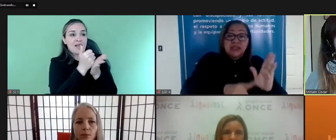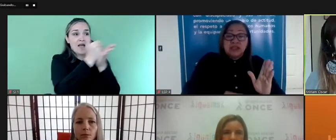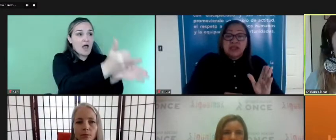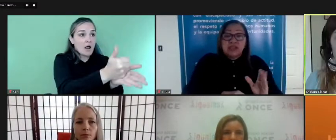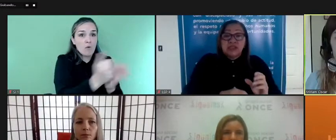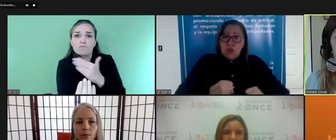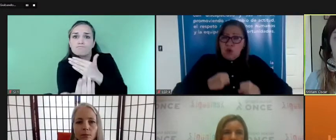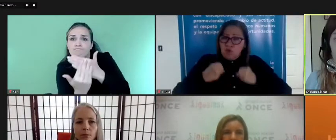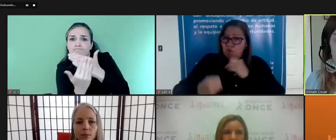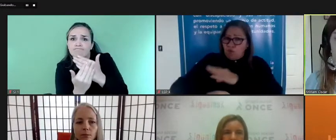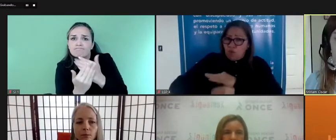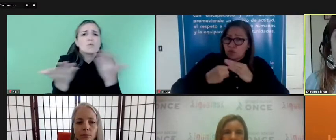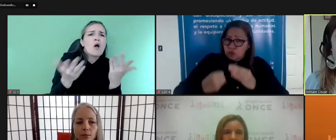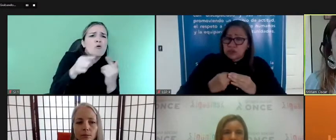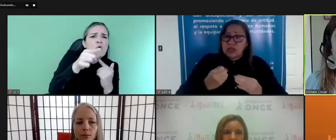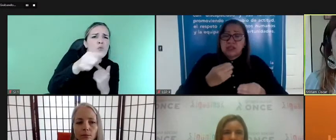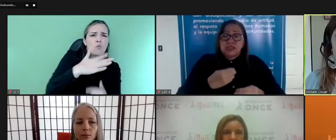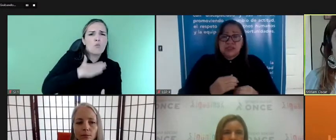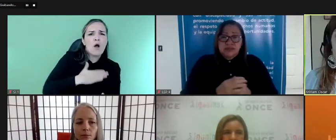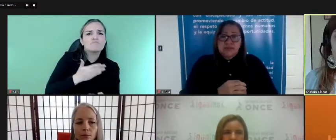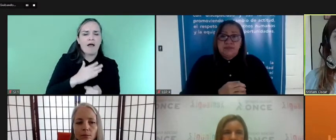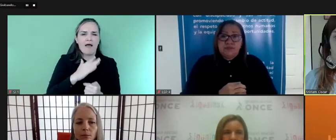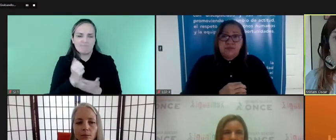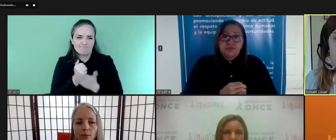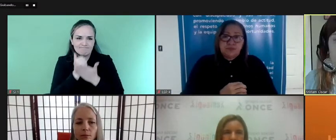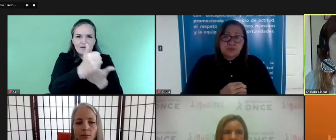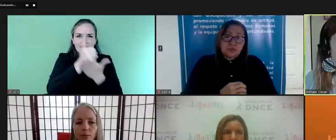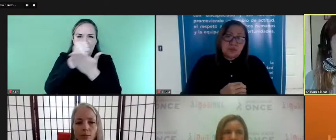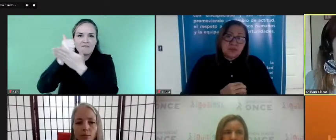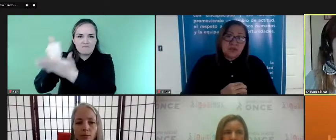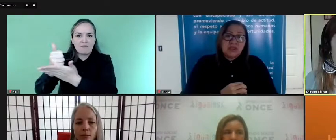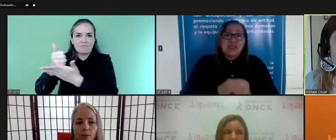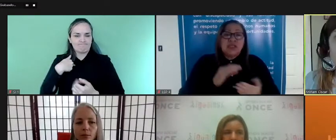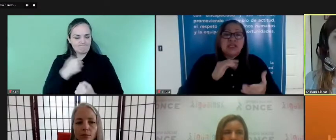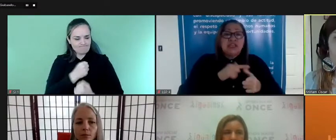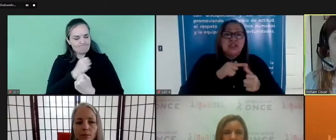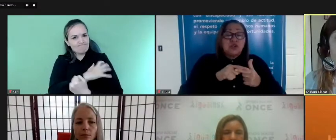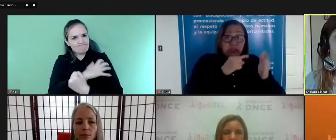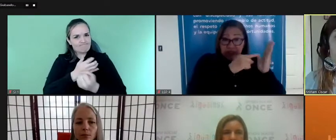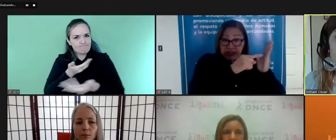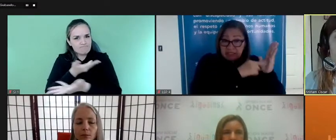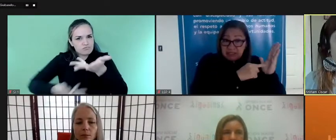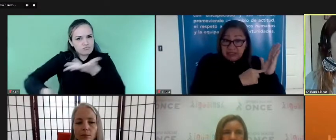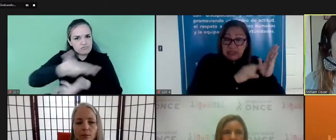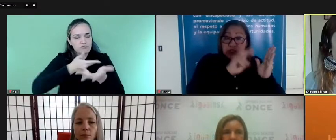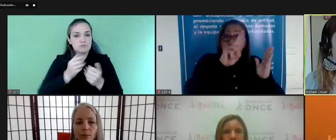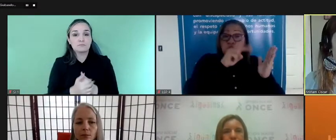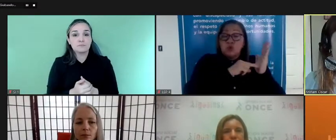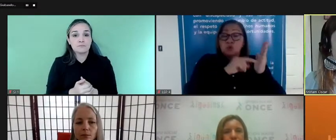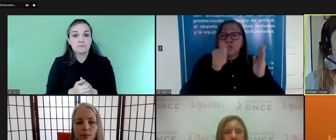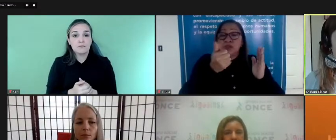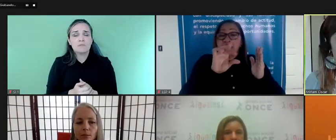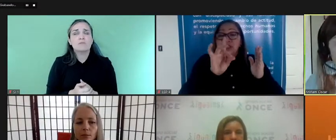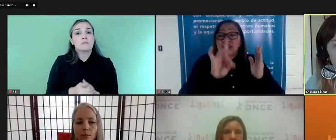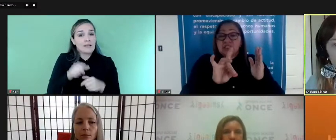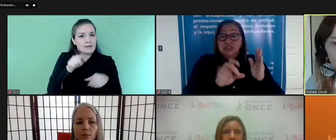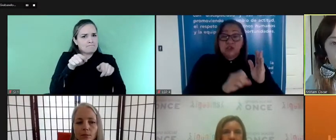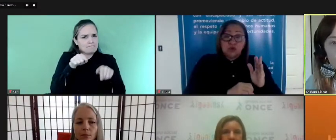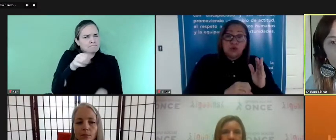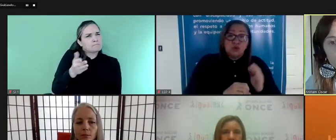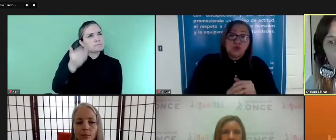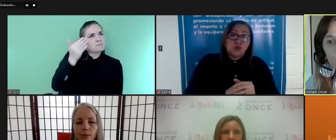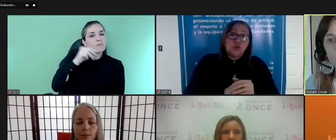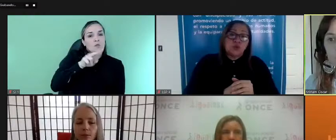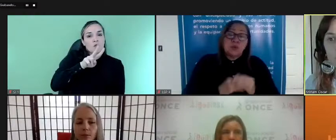wants to apply to our strengths and our other values so in this line in 2018 we